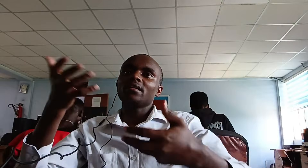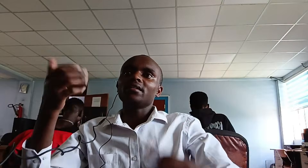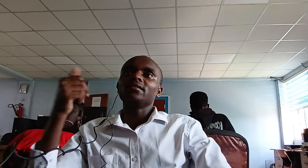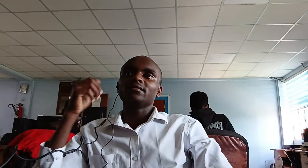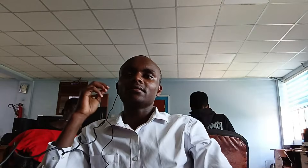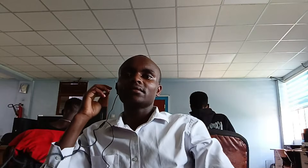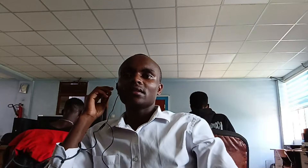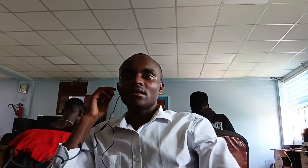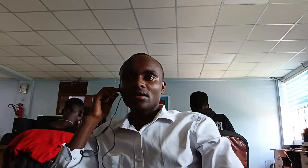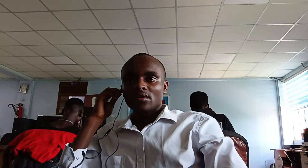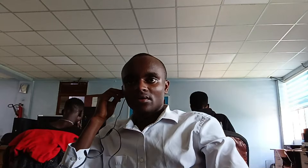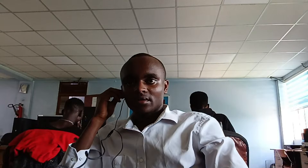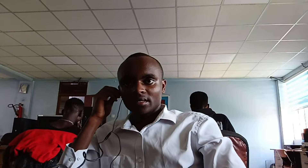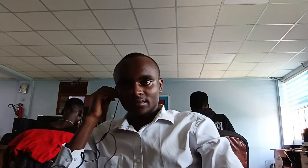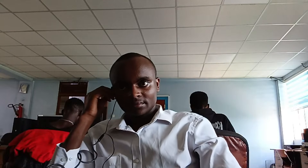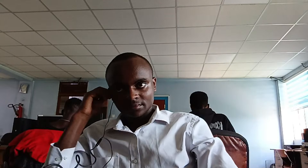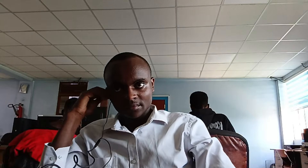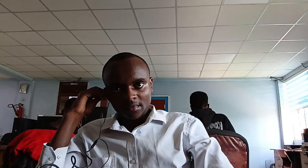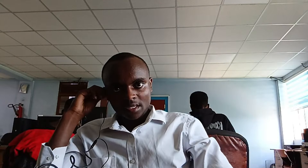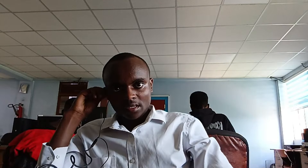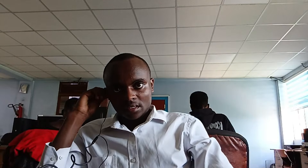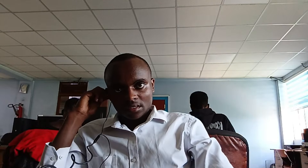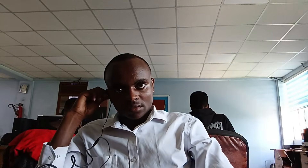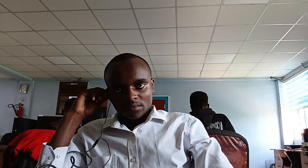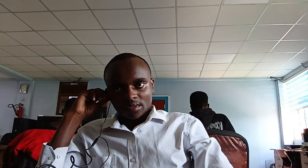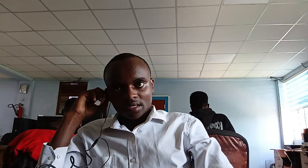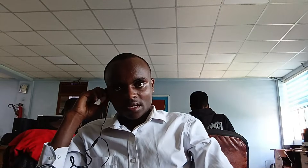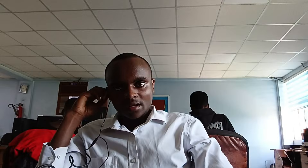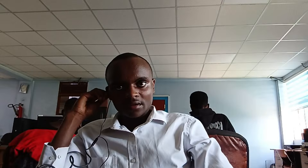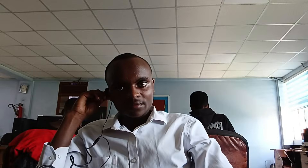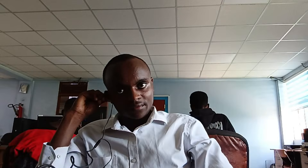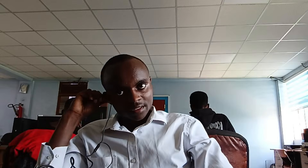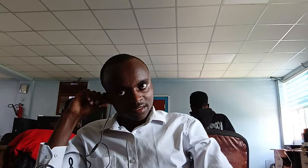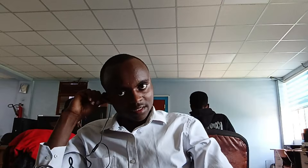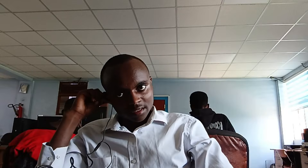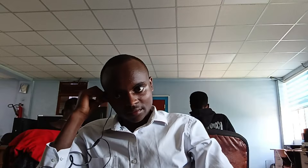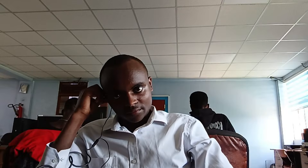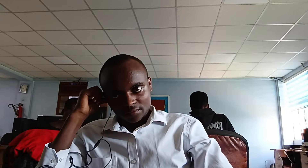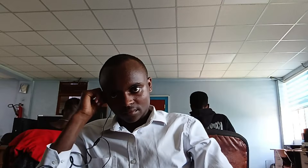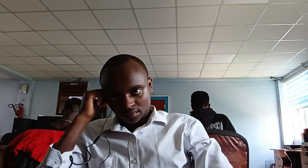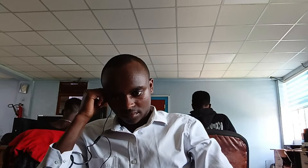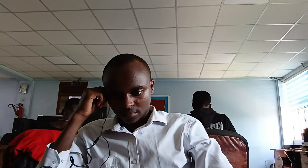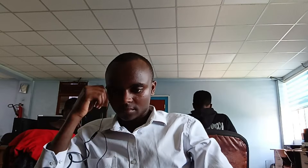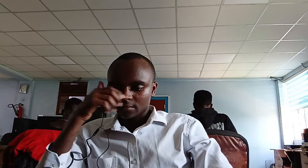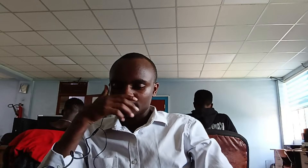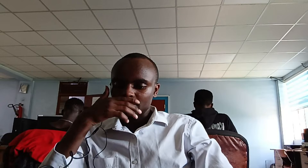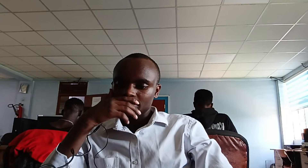kin. Okay. We have the sign for